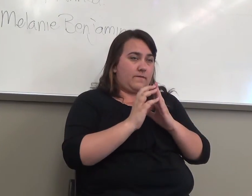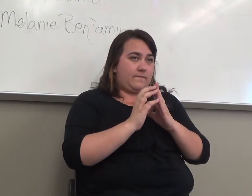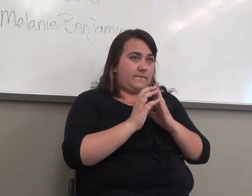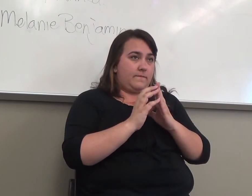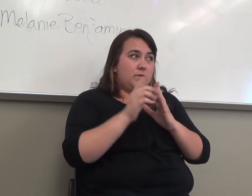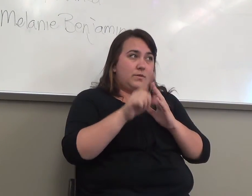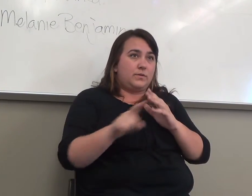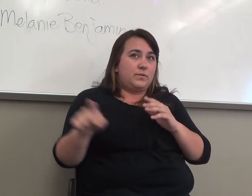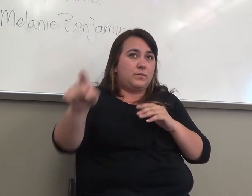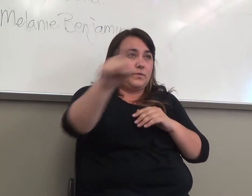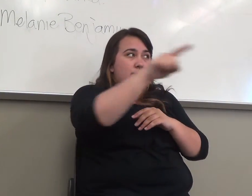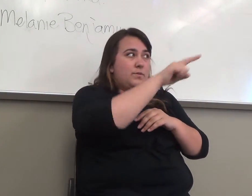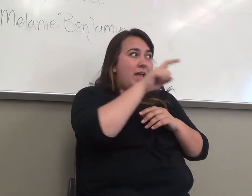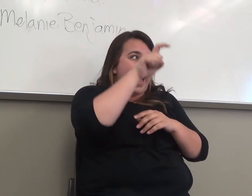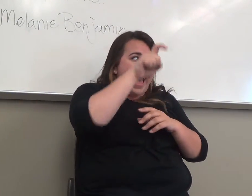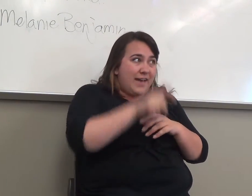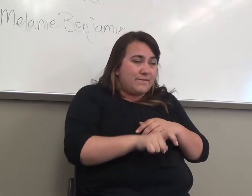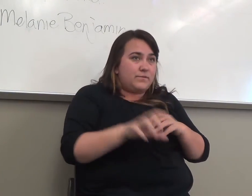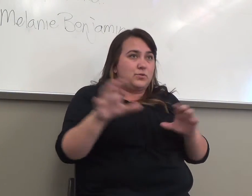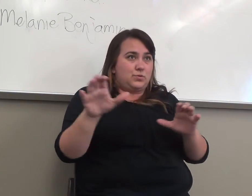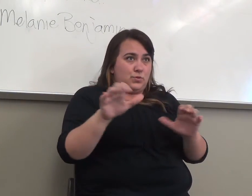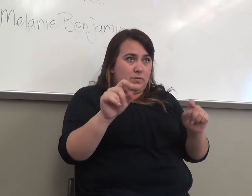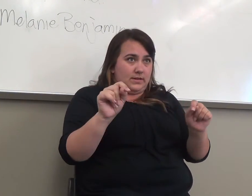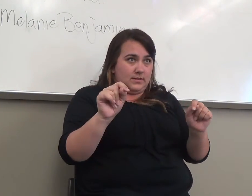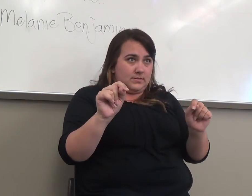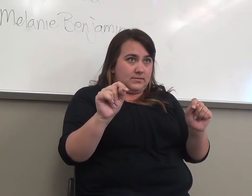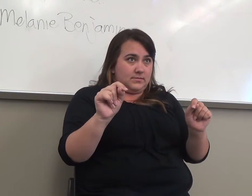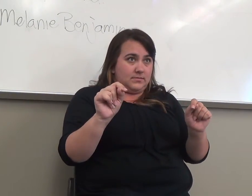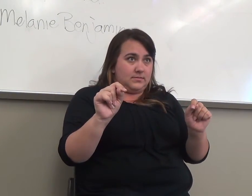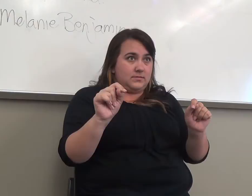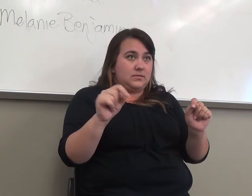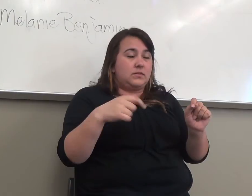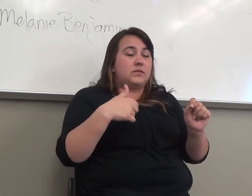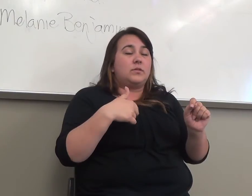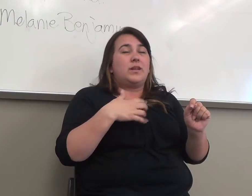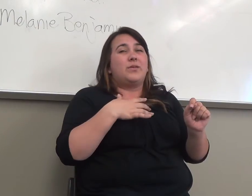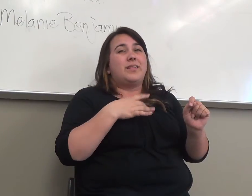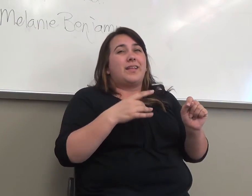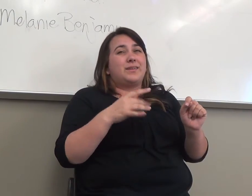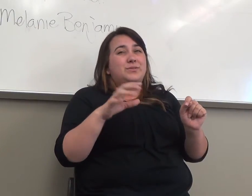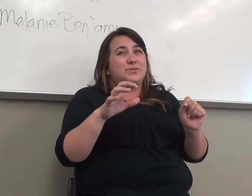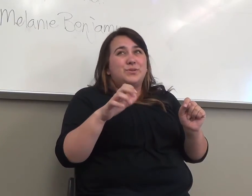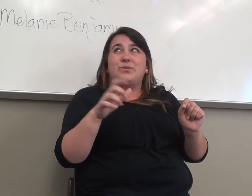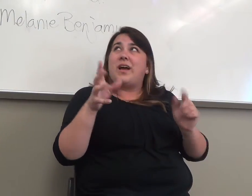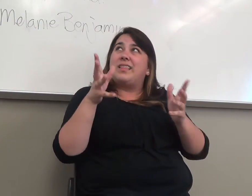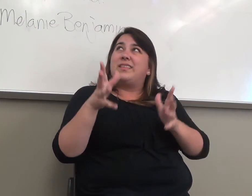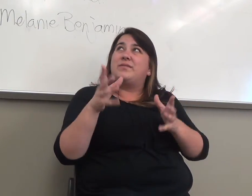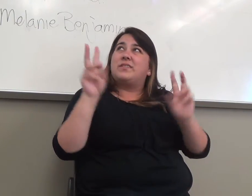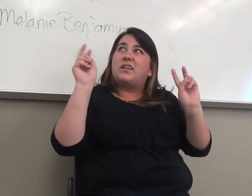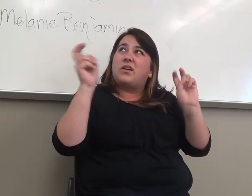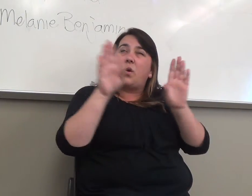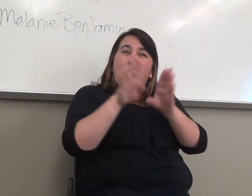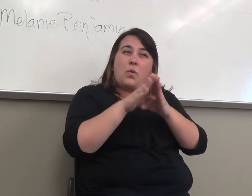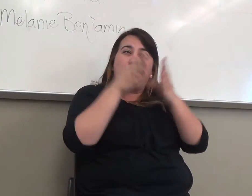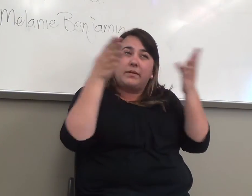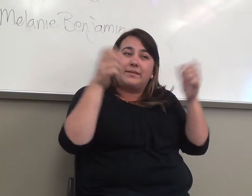to do that. What I would like to do, I always leave this pretty much open, continue discussion of